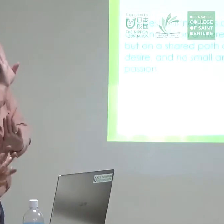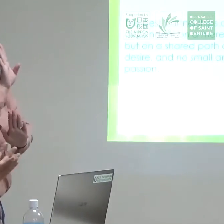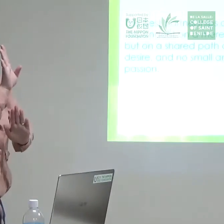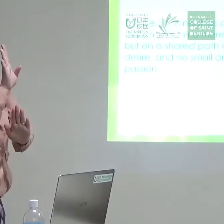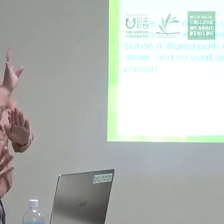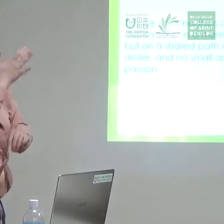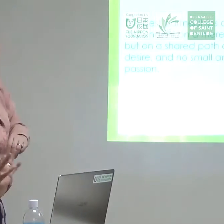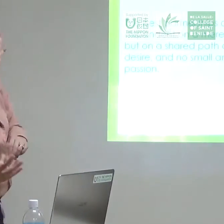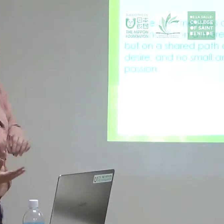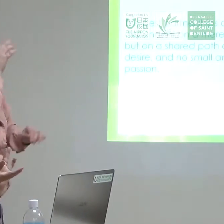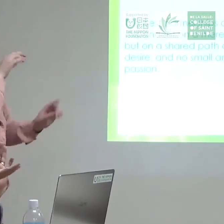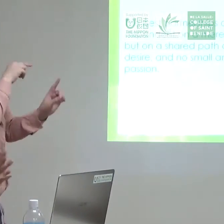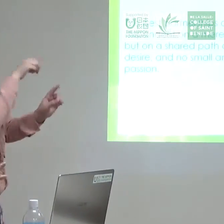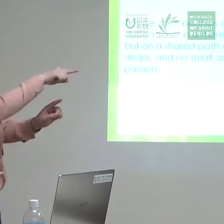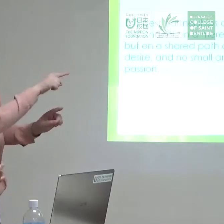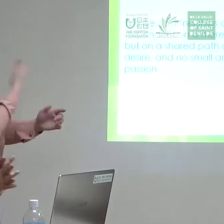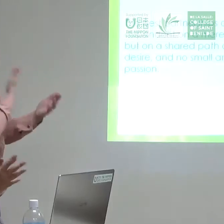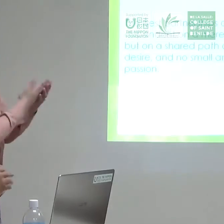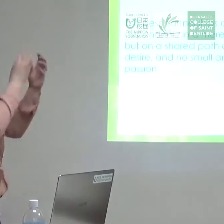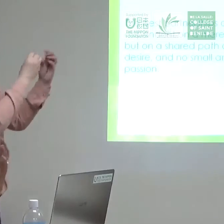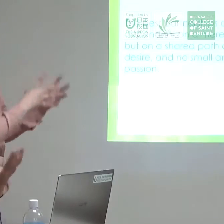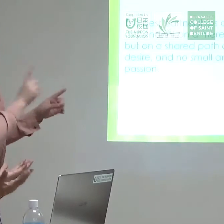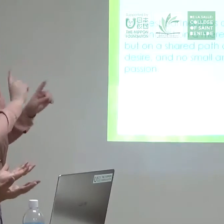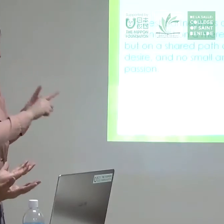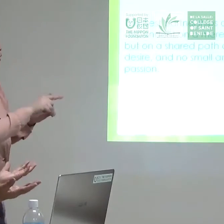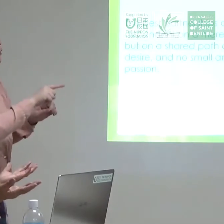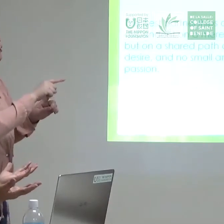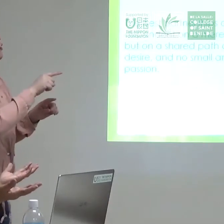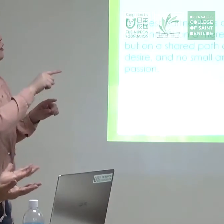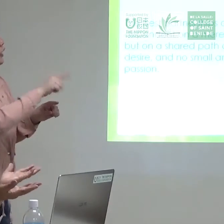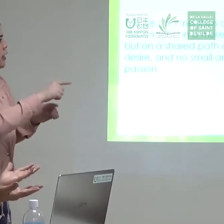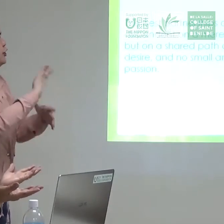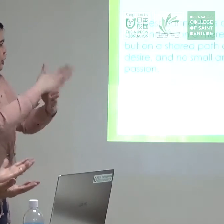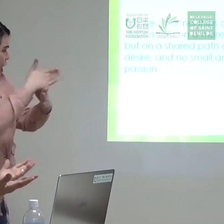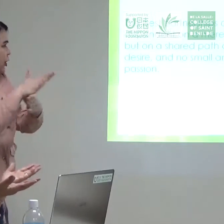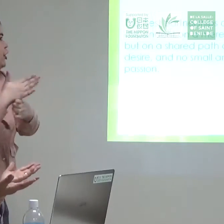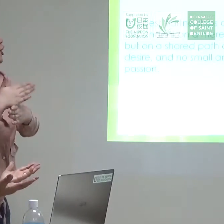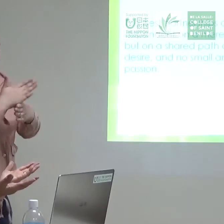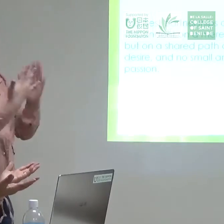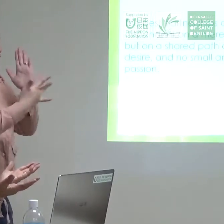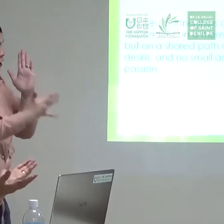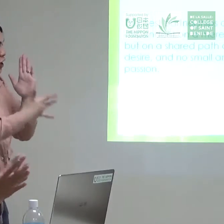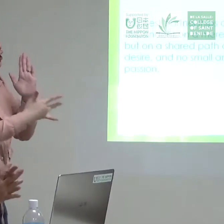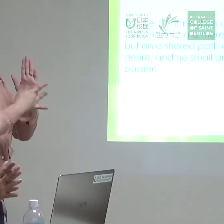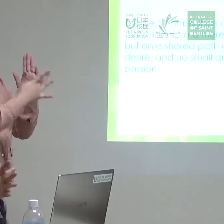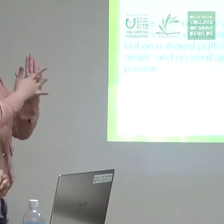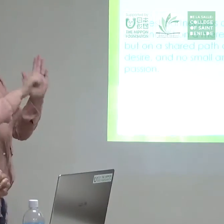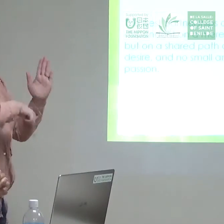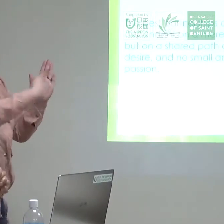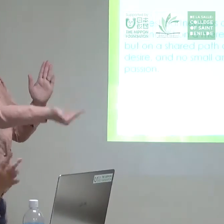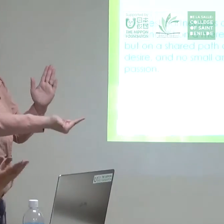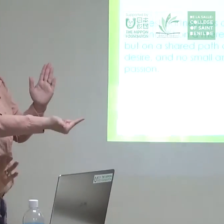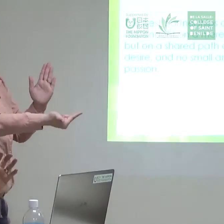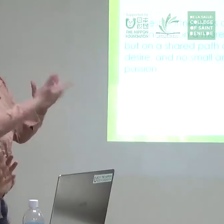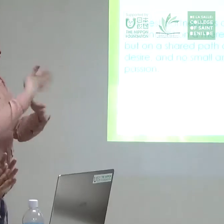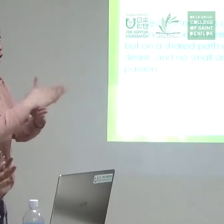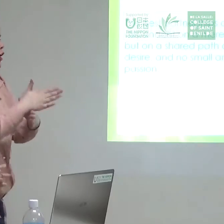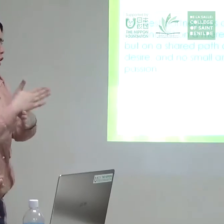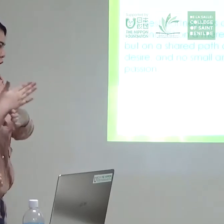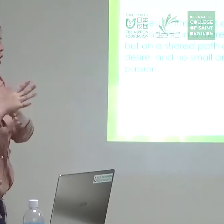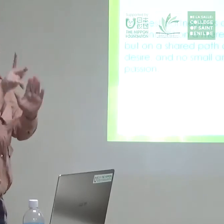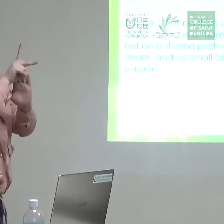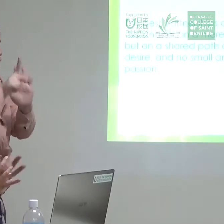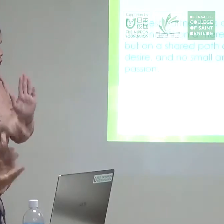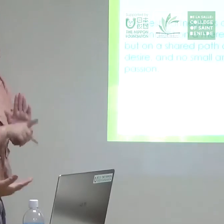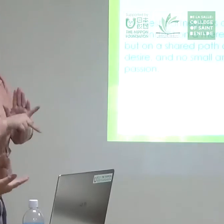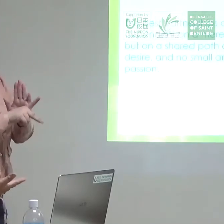I know I can see that you're a good teacher, but you can actually share your technology with others. So sharing, the